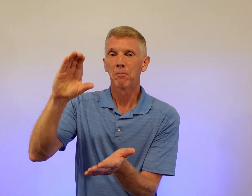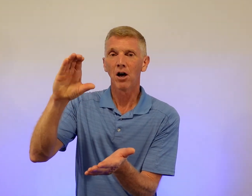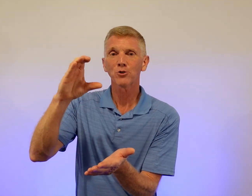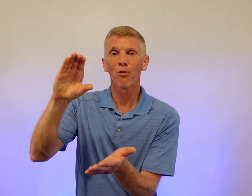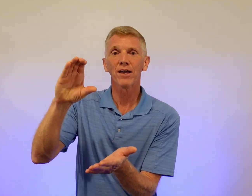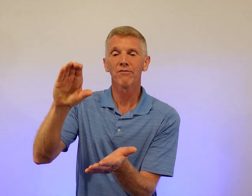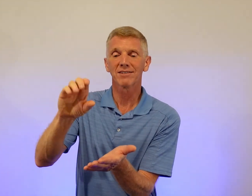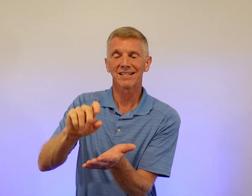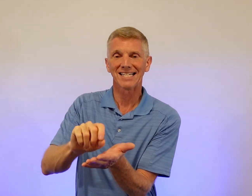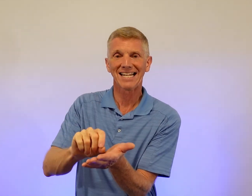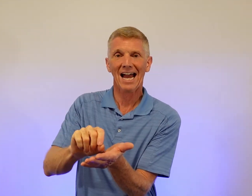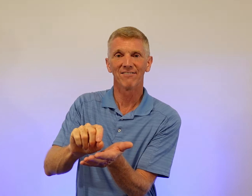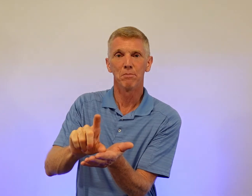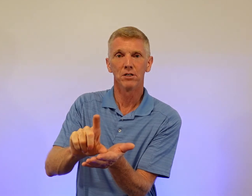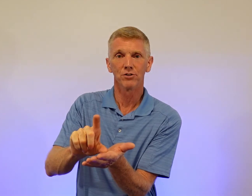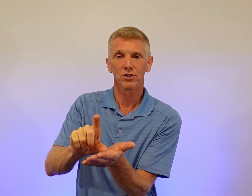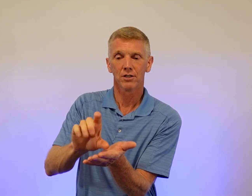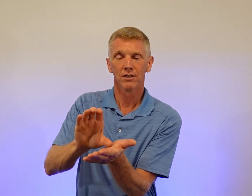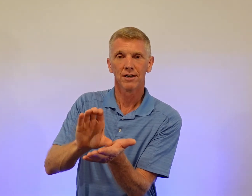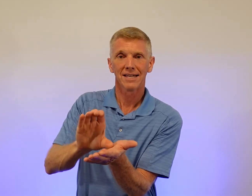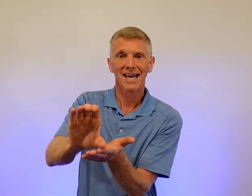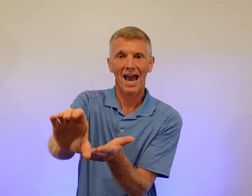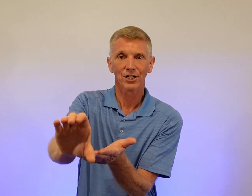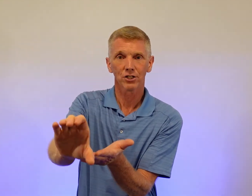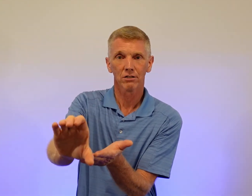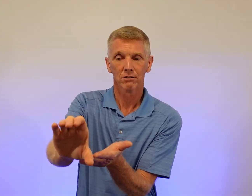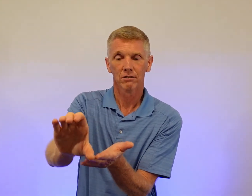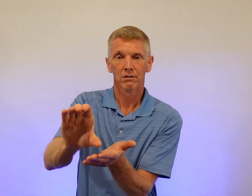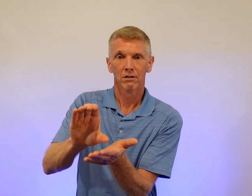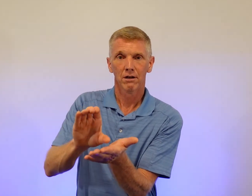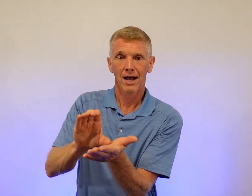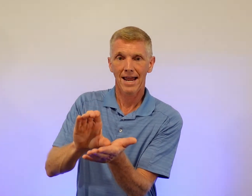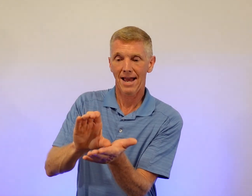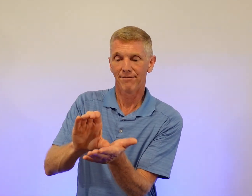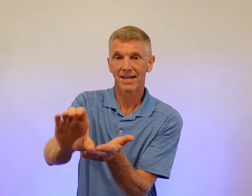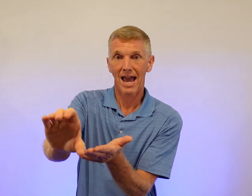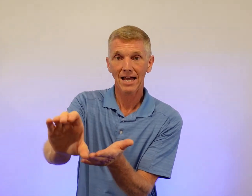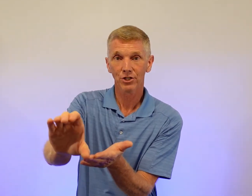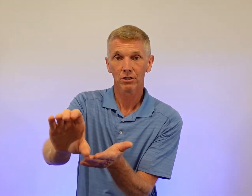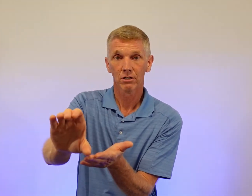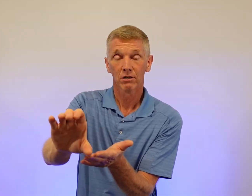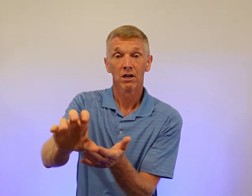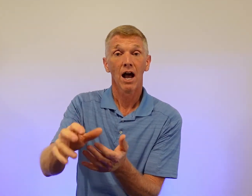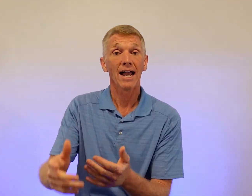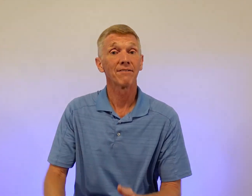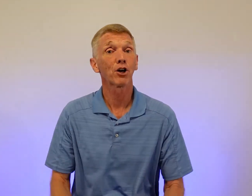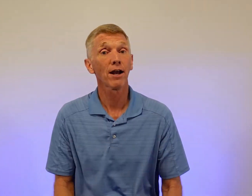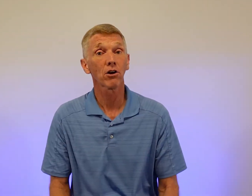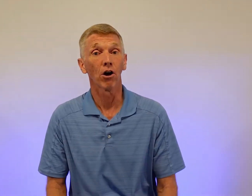also think of this as a stack of bills. Cash. I have cash. I can have a credit card.